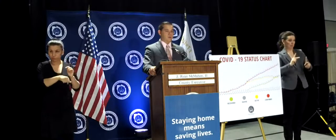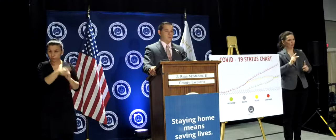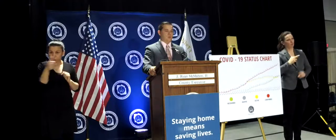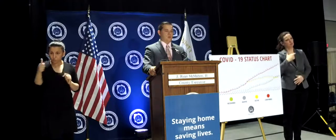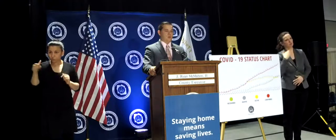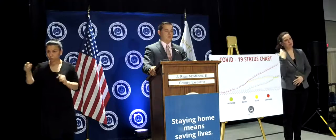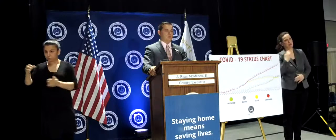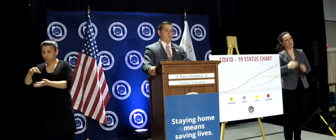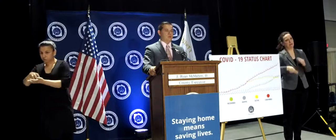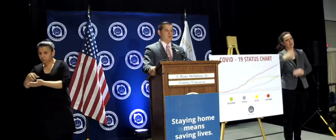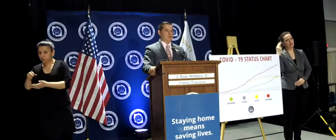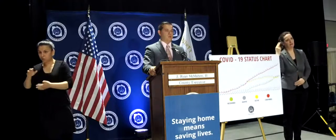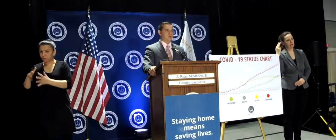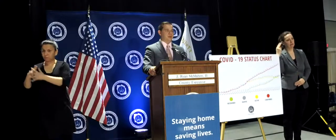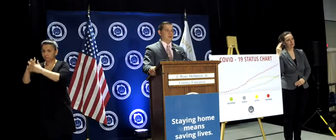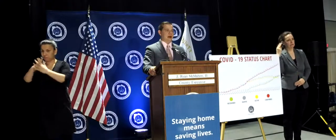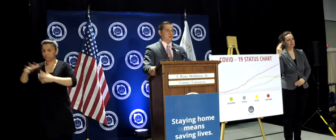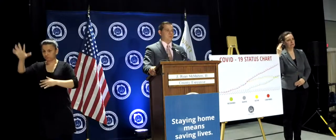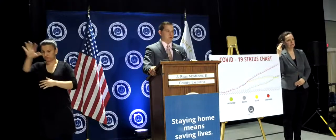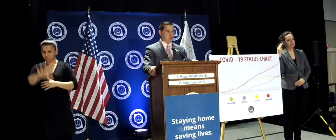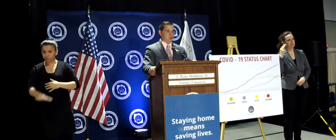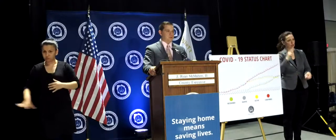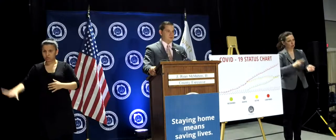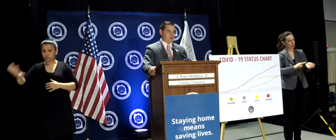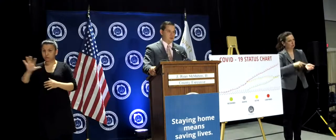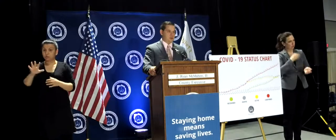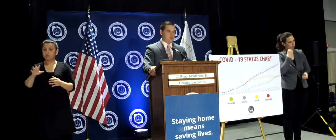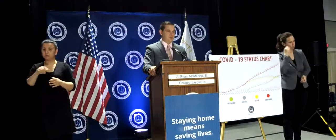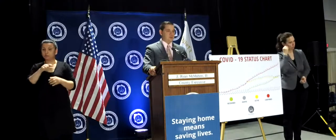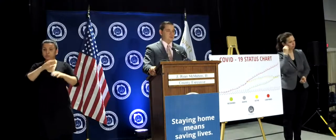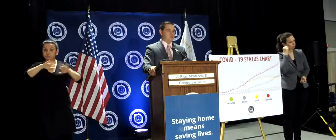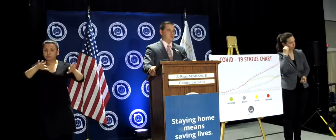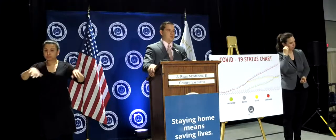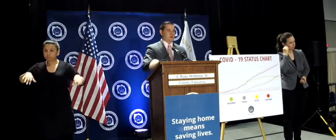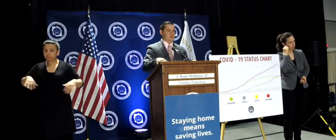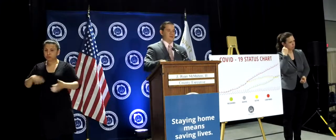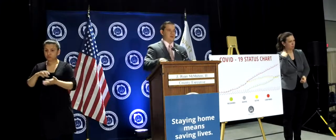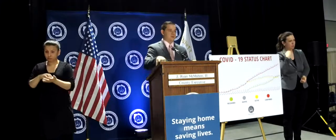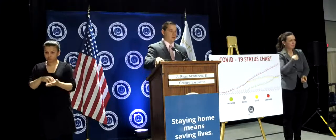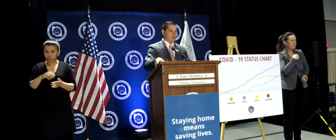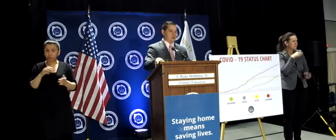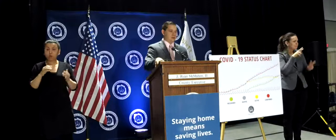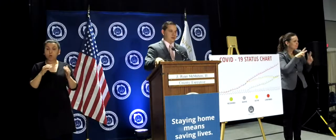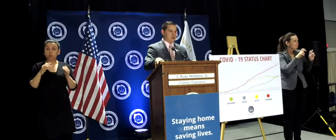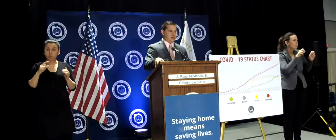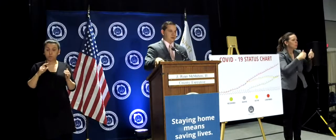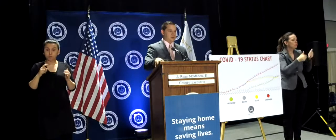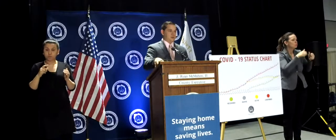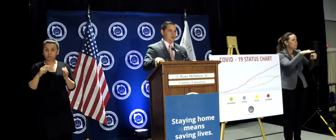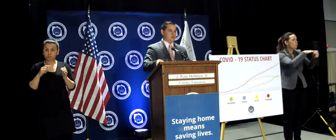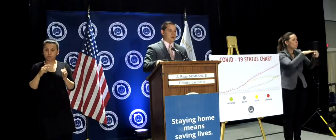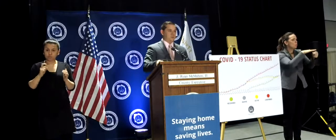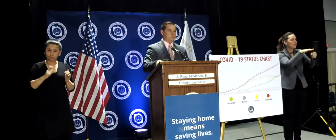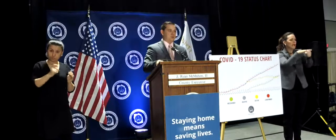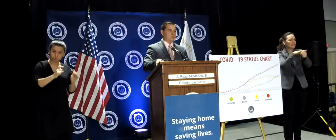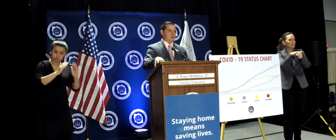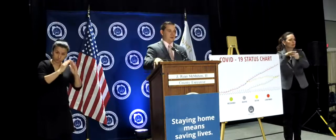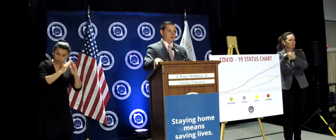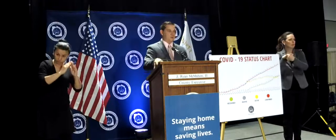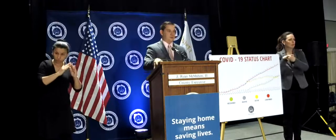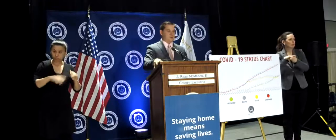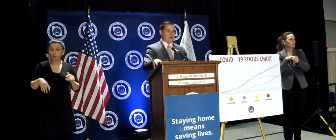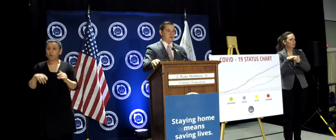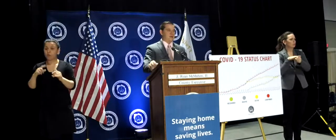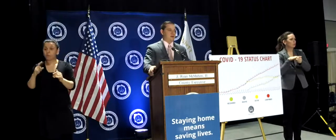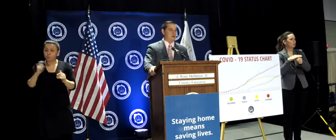and we believe we can help New York State, just like we've helped Suffolk County, just like we've helped other